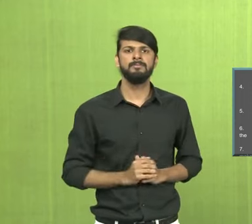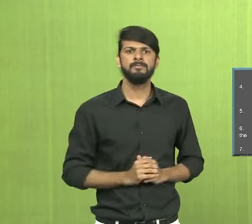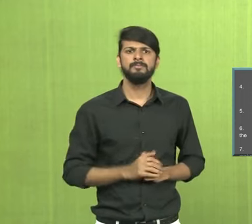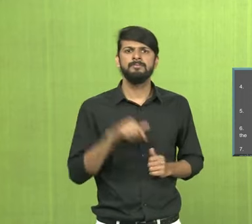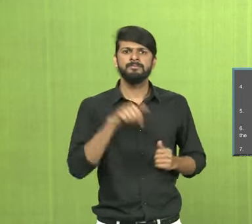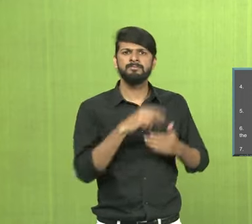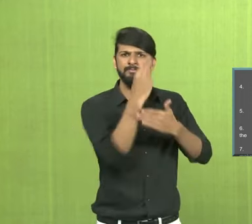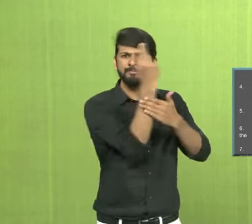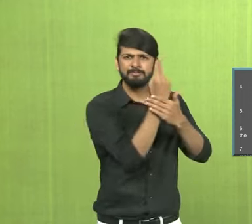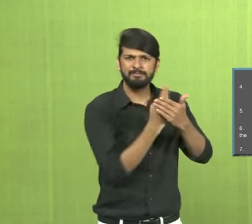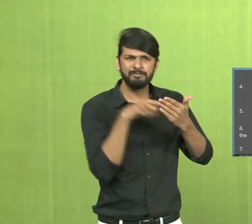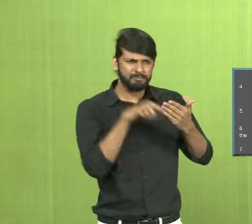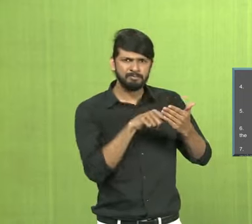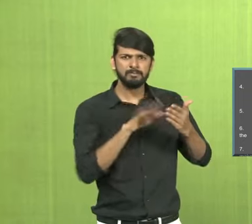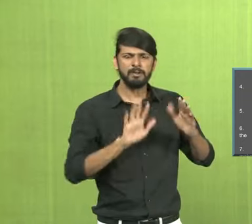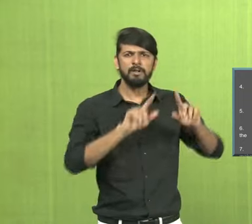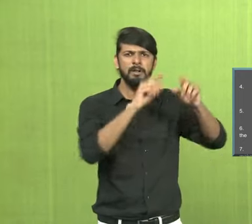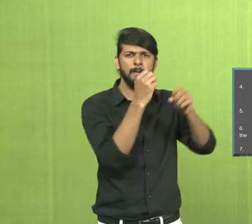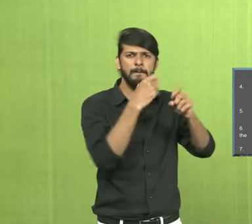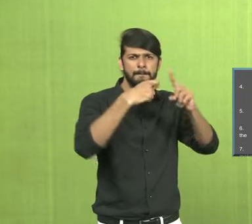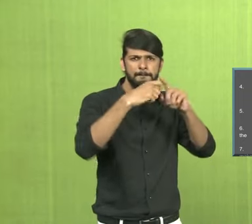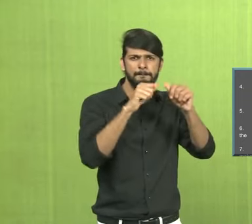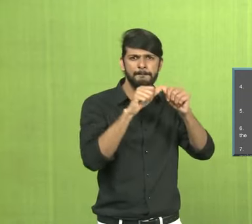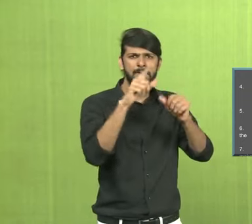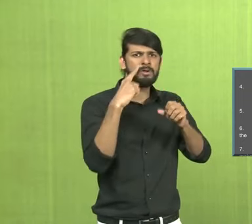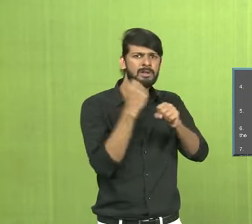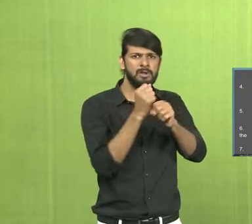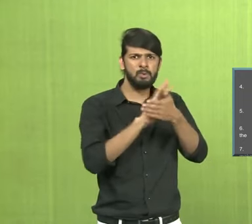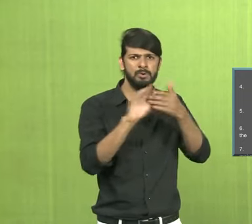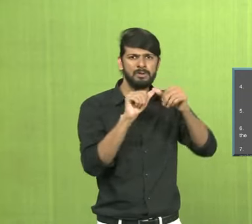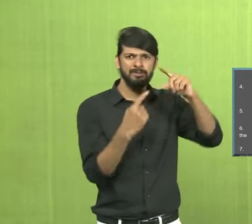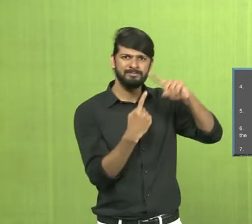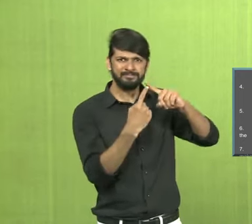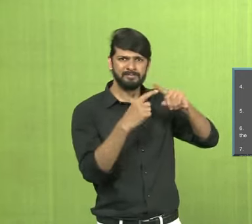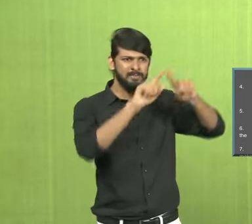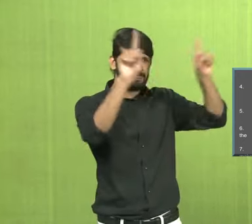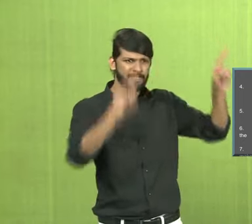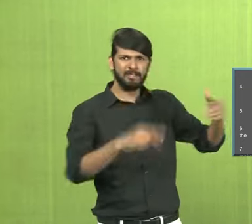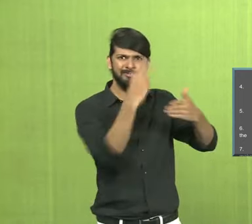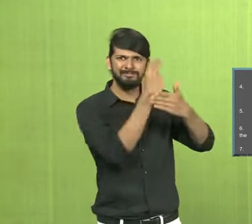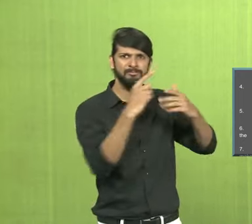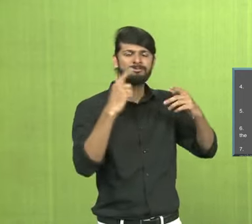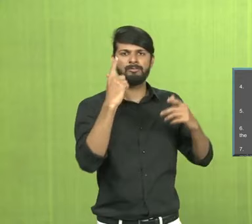Answer number 5. In Kalighat paintings, the lines and colors are bold.